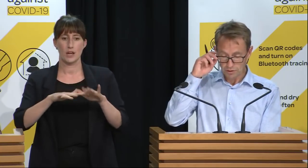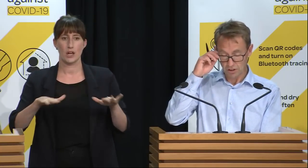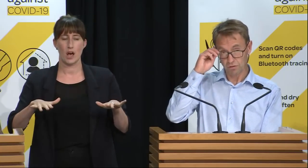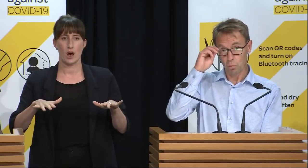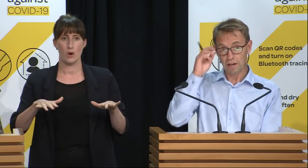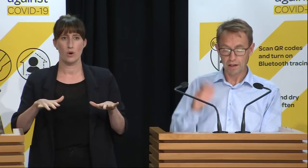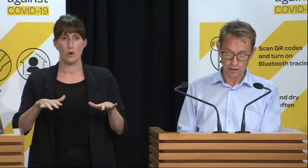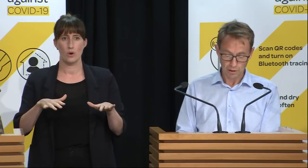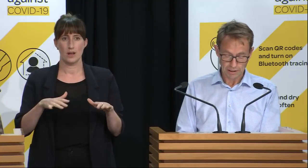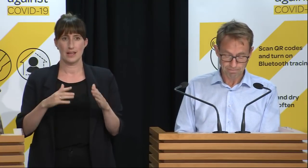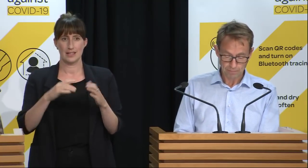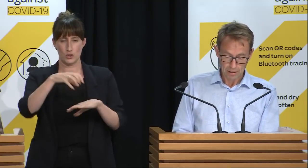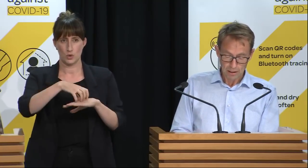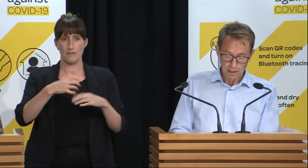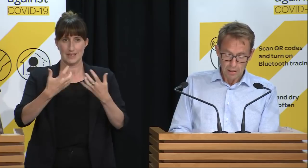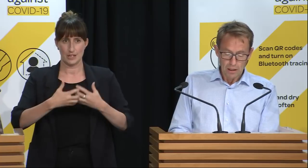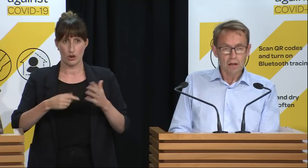airport just for 1 day a week.